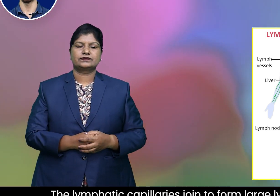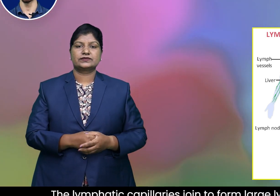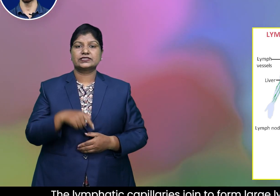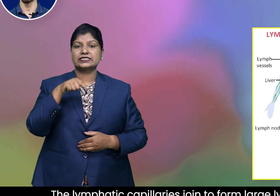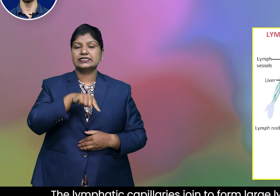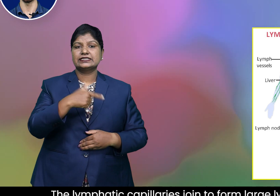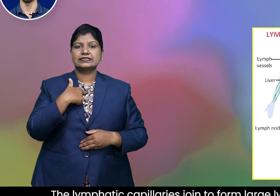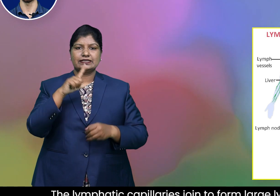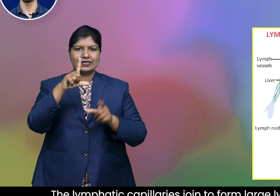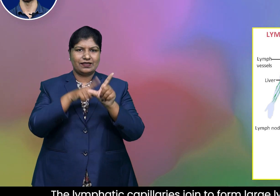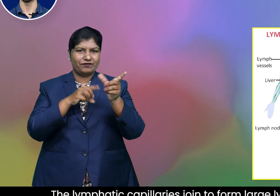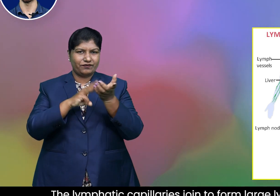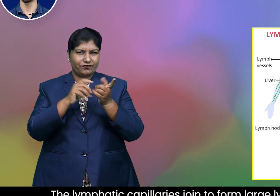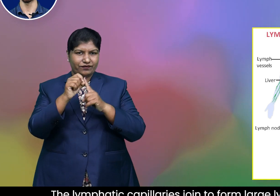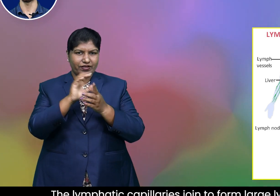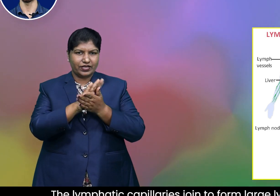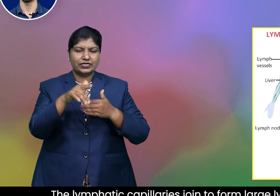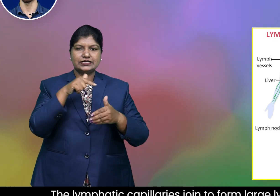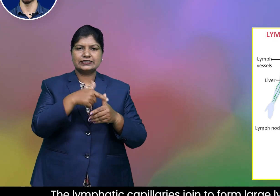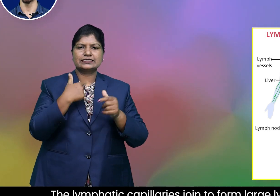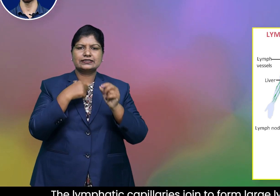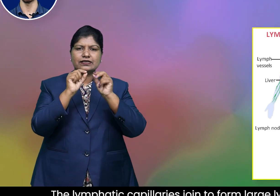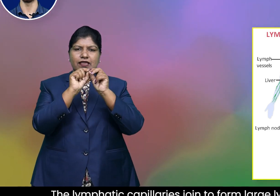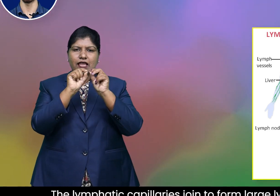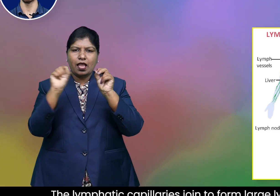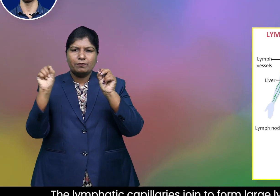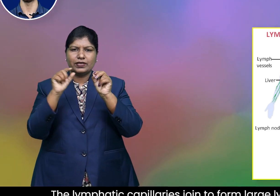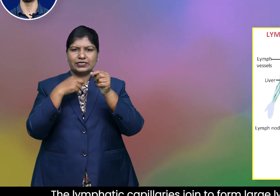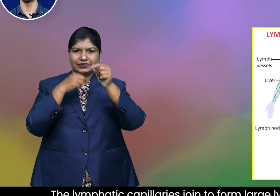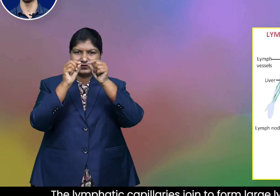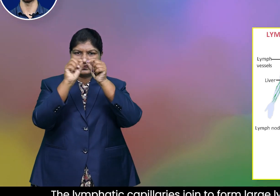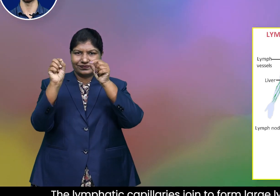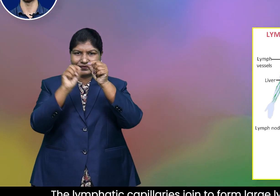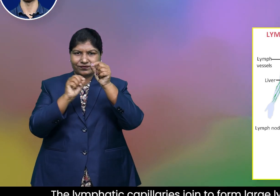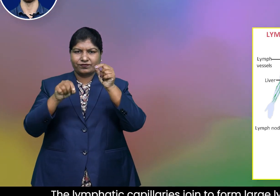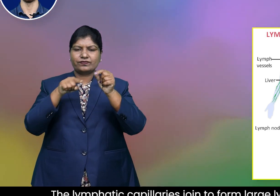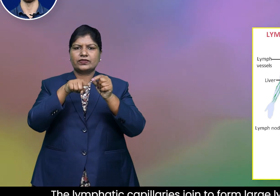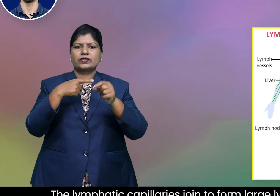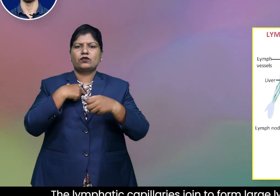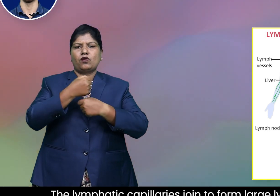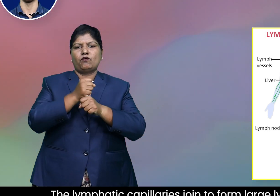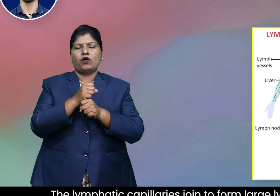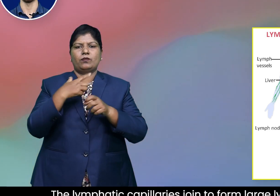The lymphatic capillaries join to form large lymphatic vessels.